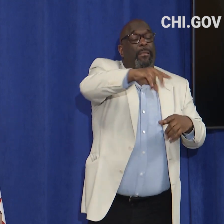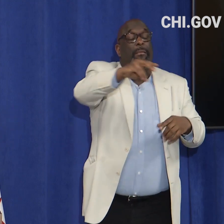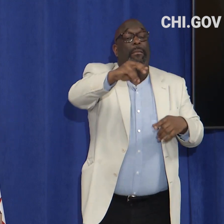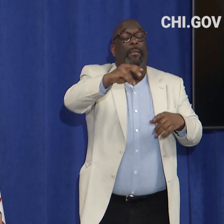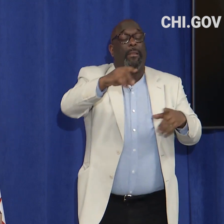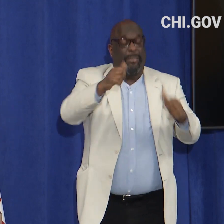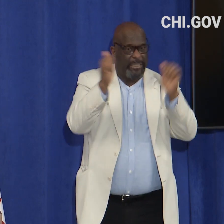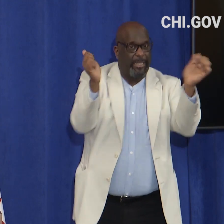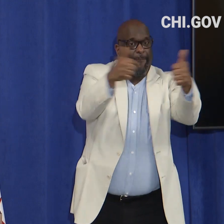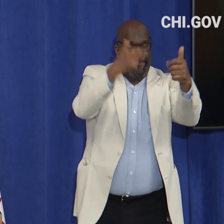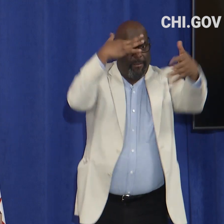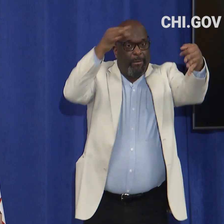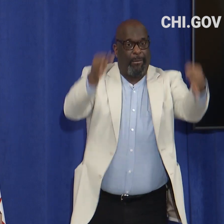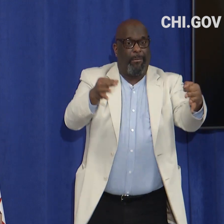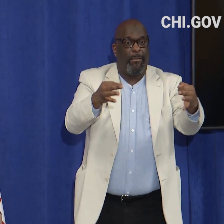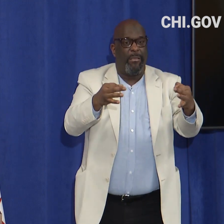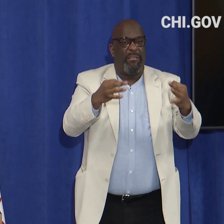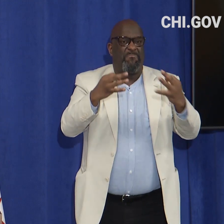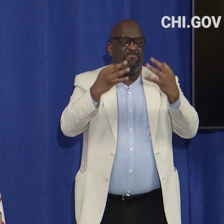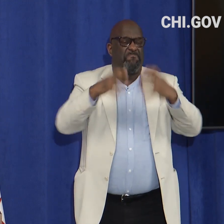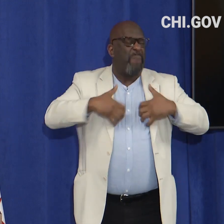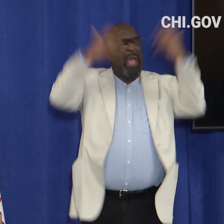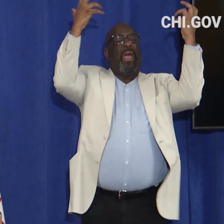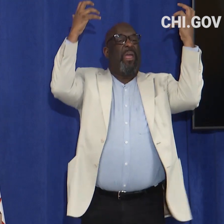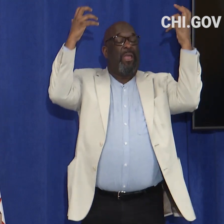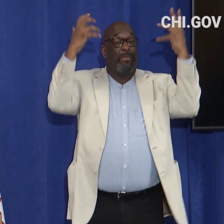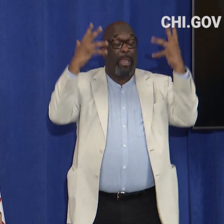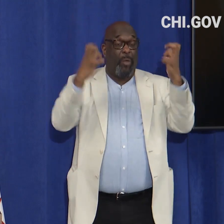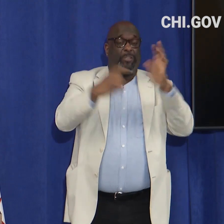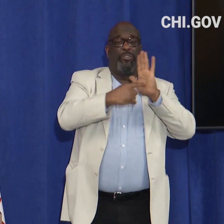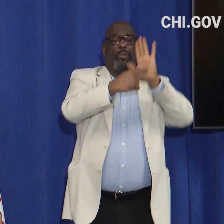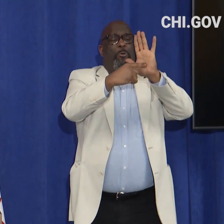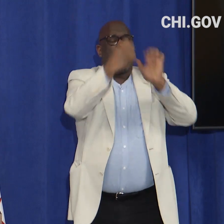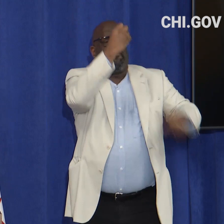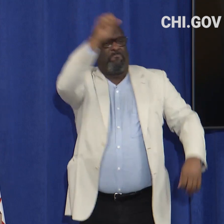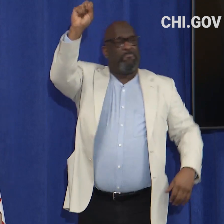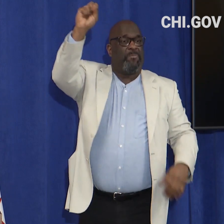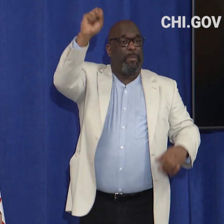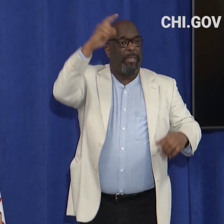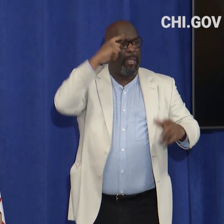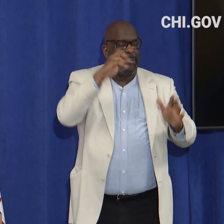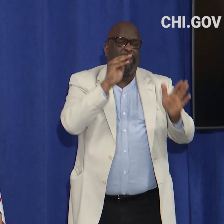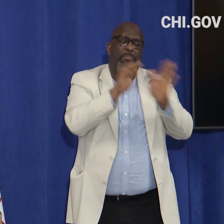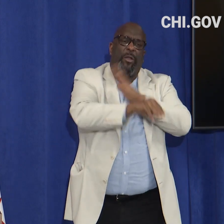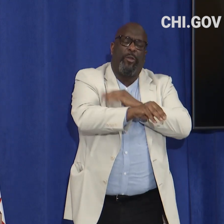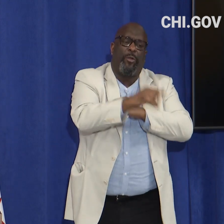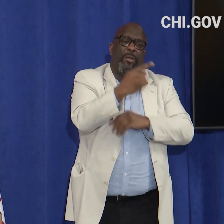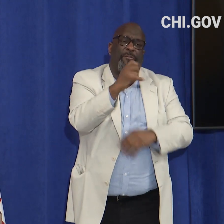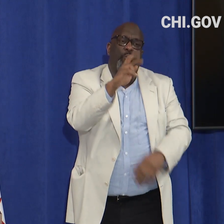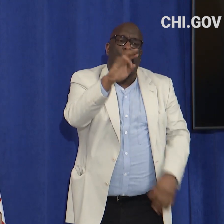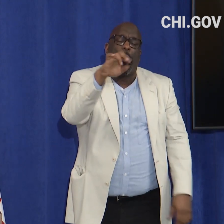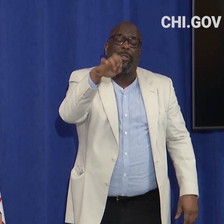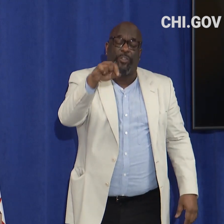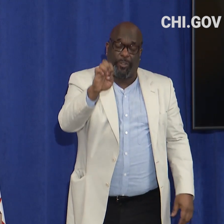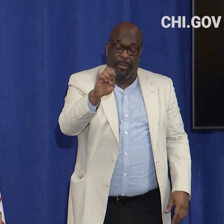spontaneous outpouring of outrage and indignation at the murder of George